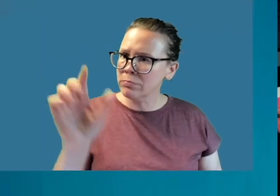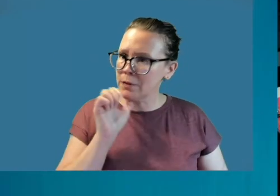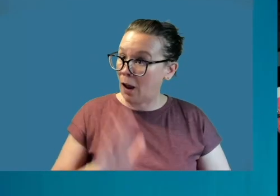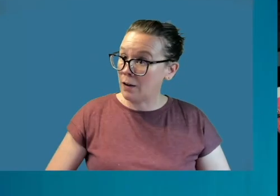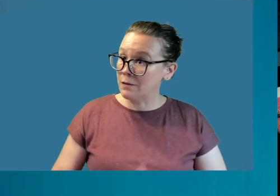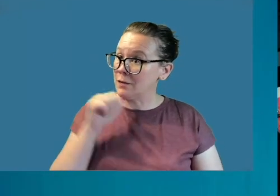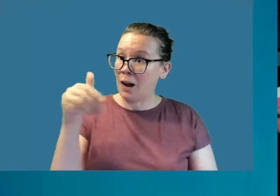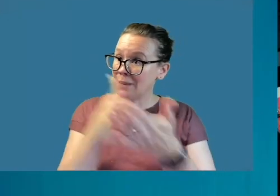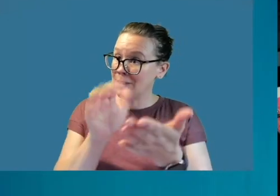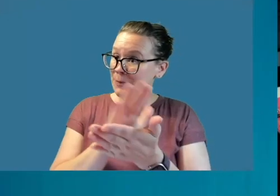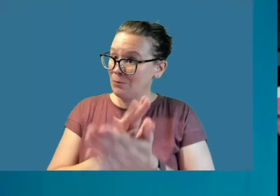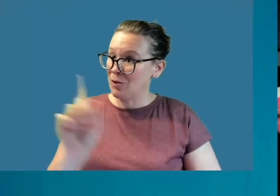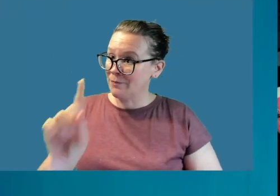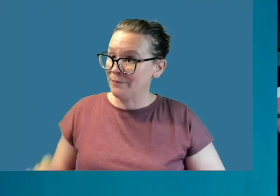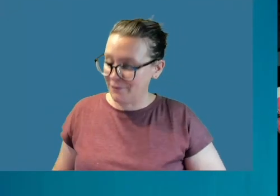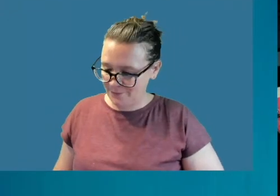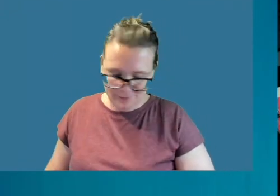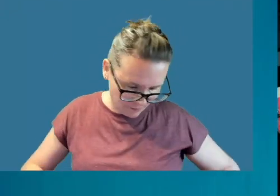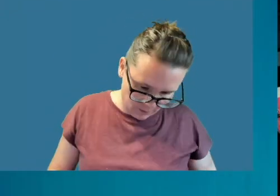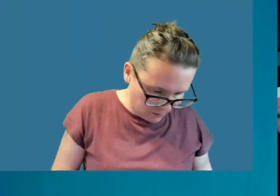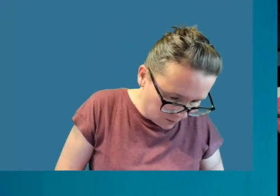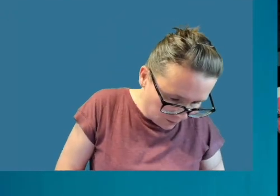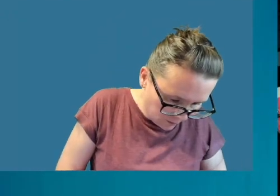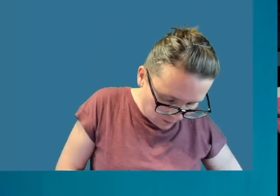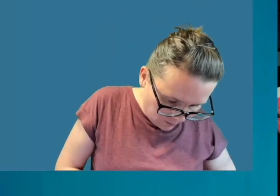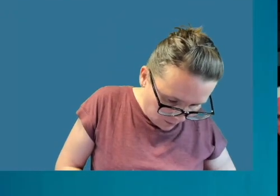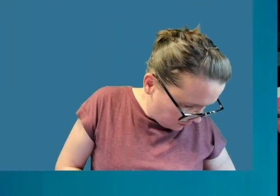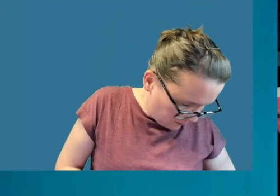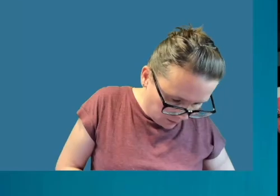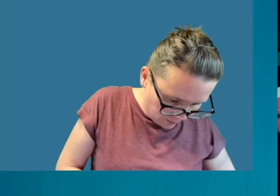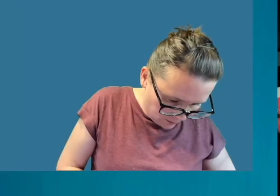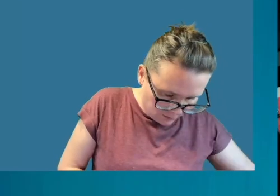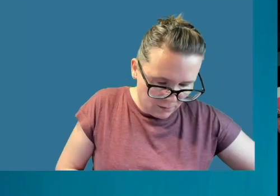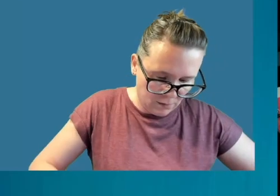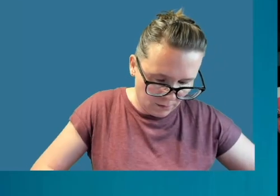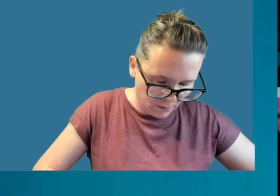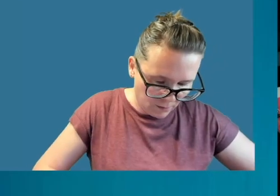Trim a 1/4 inch past the fold line, not against the fold line.